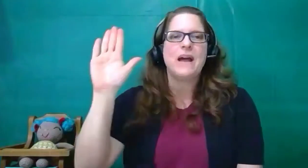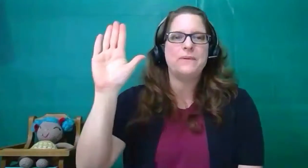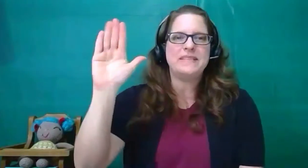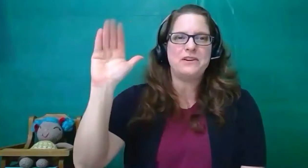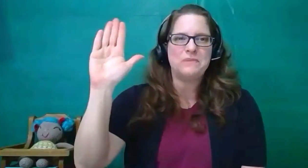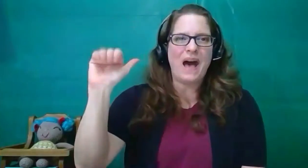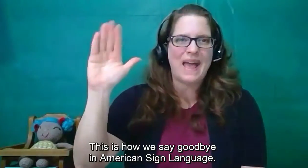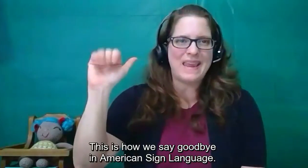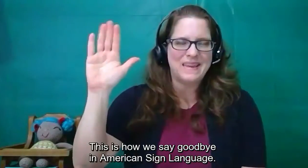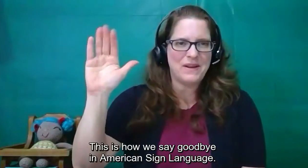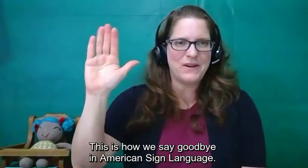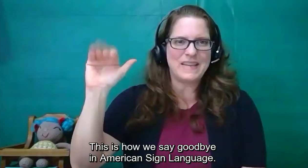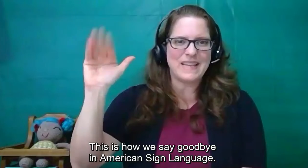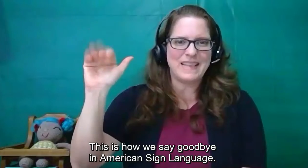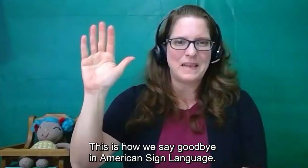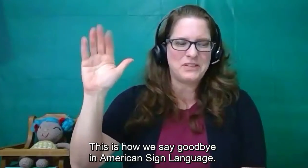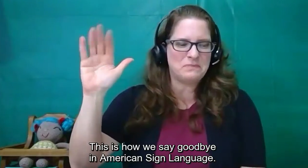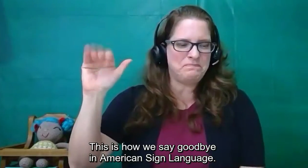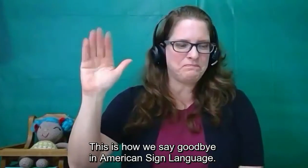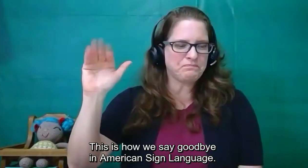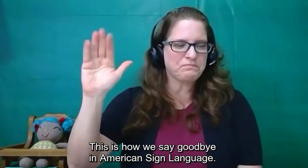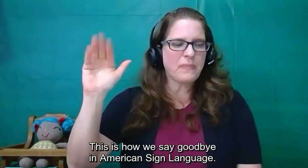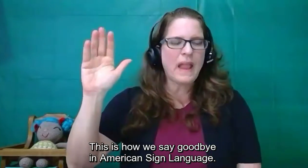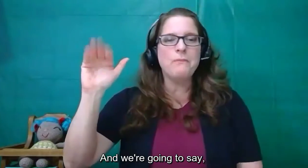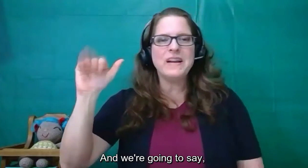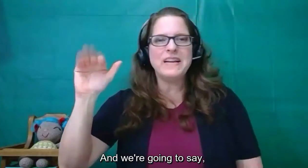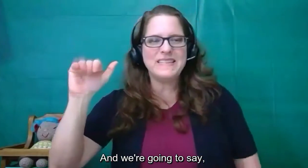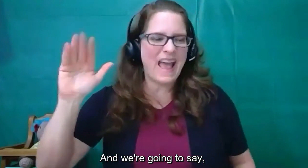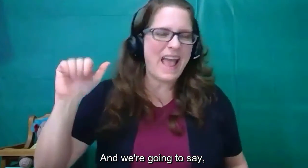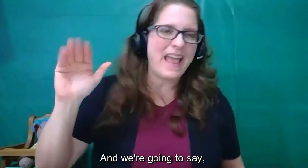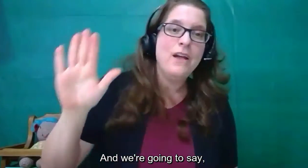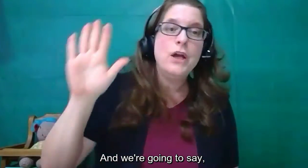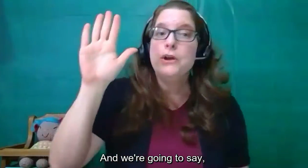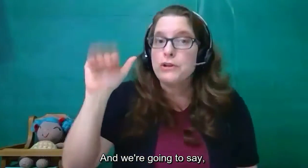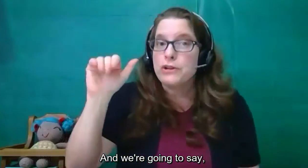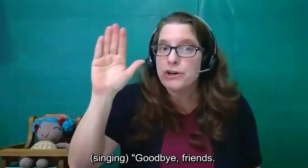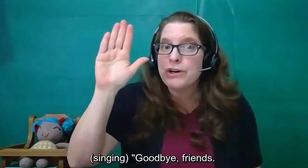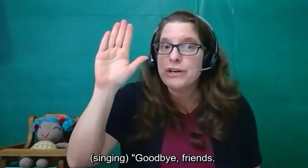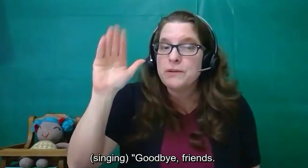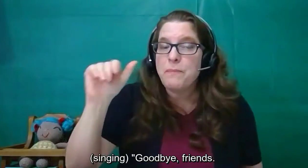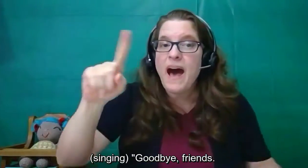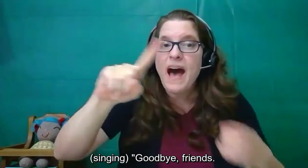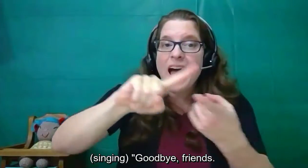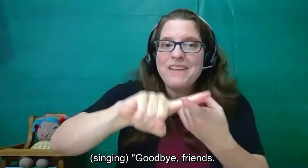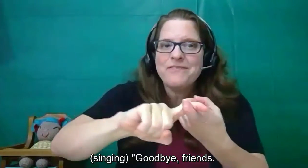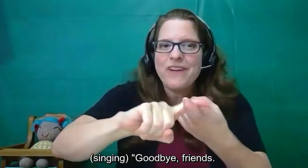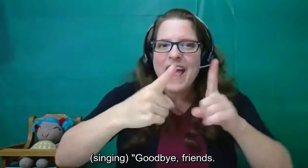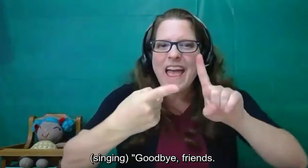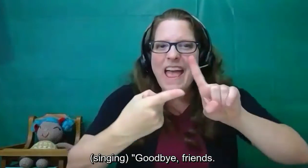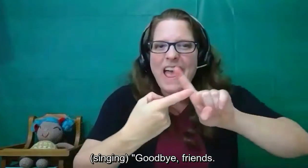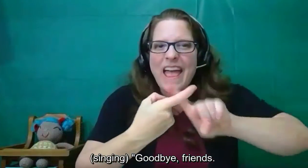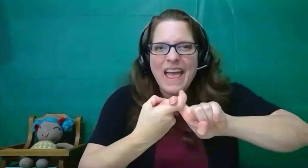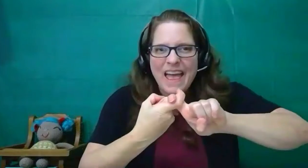we say goodbye in American Sign Language. And we're going to say, goodbye,